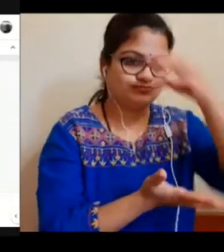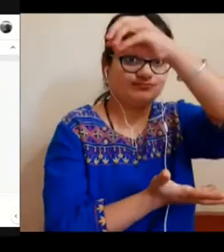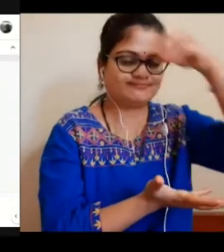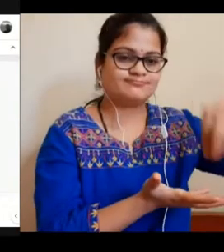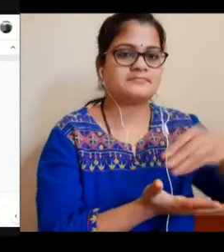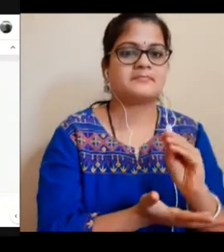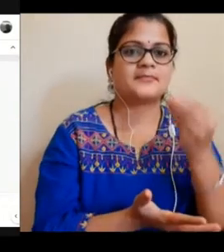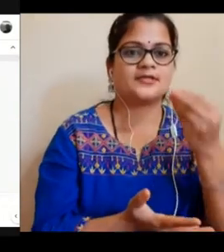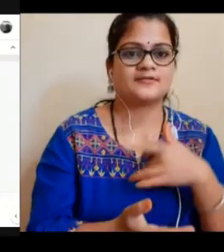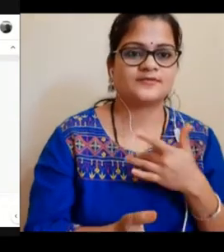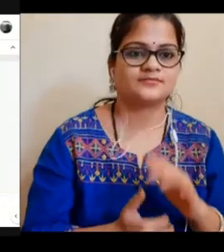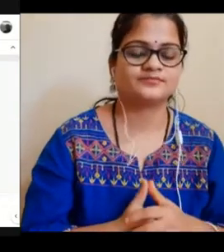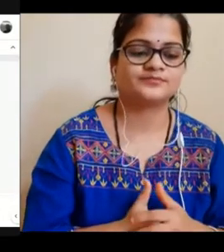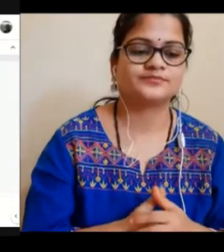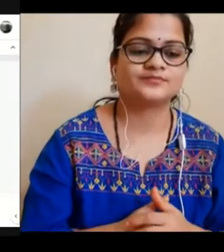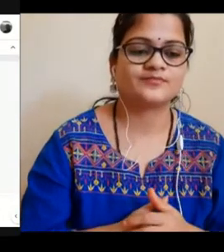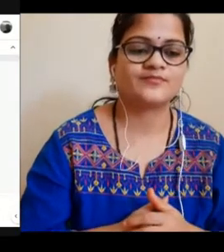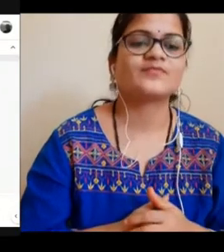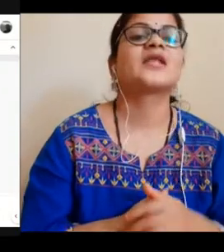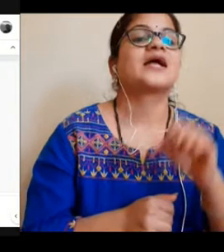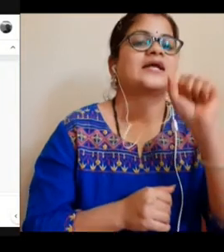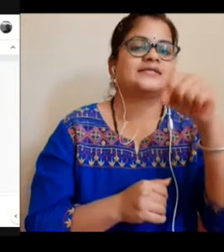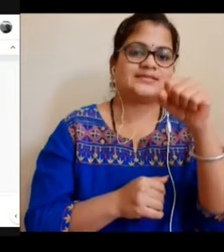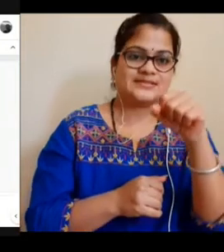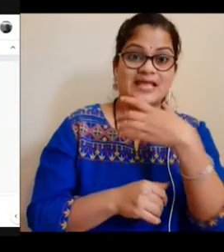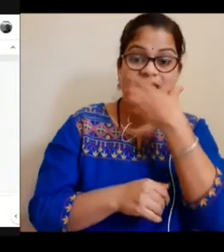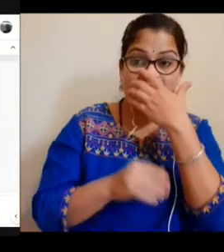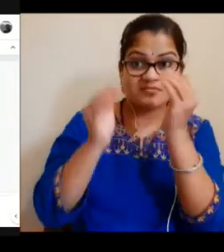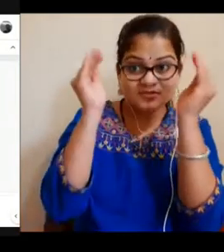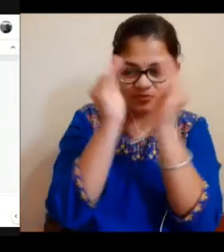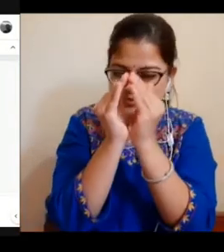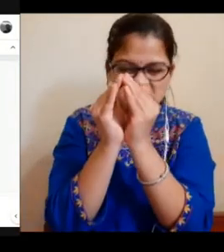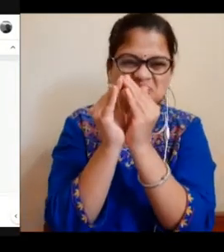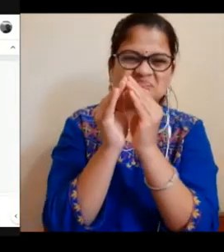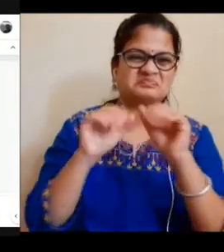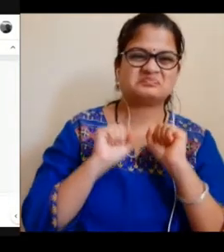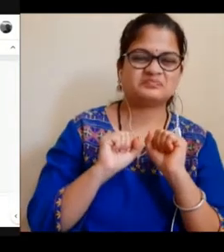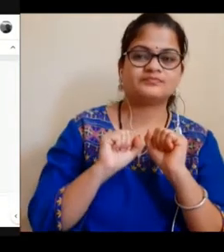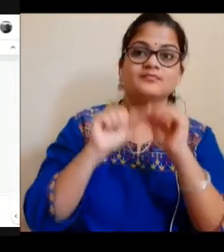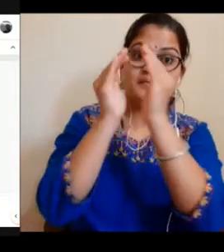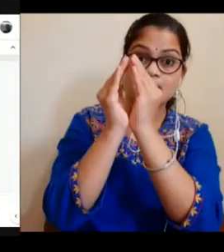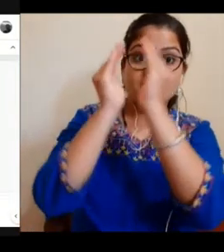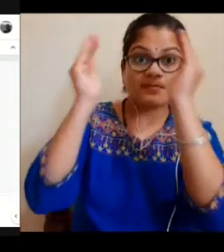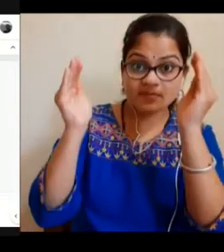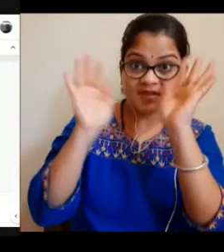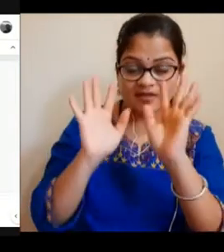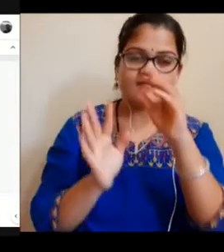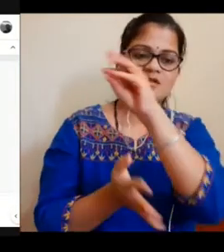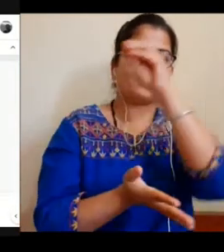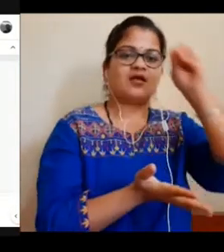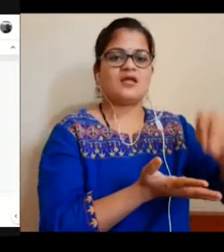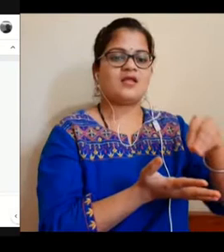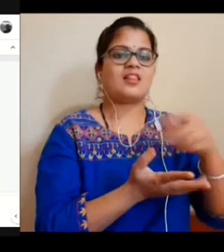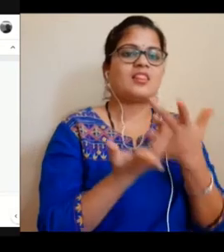that's little easy. Okay. When it was small, it was difficult. It Yeah,